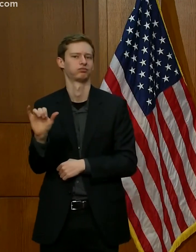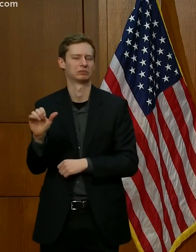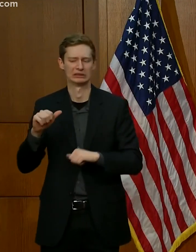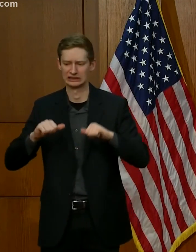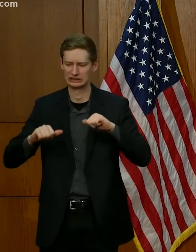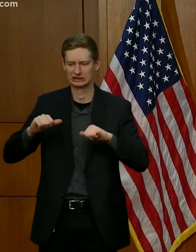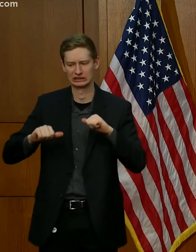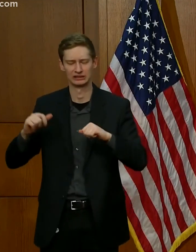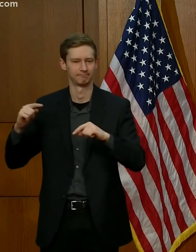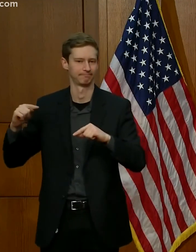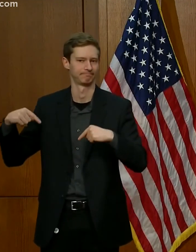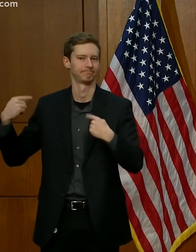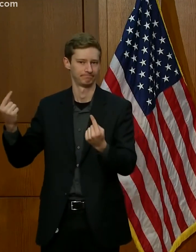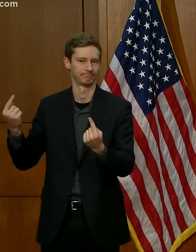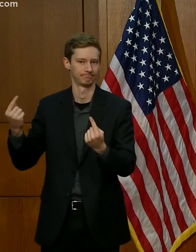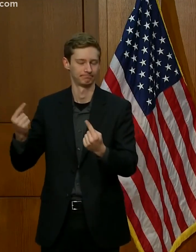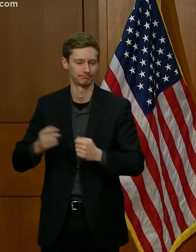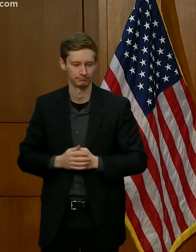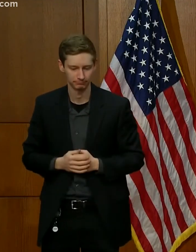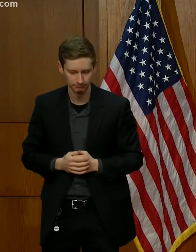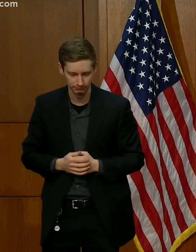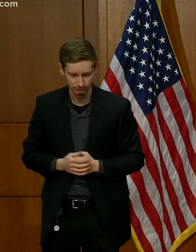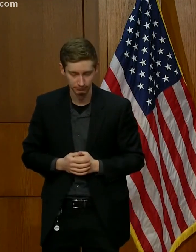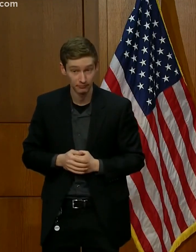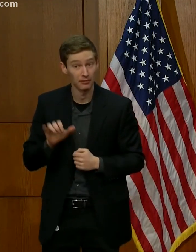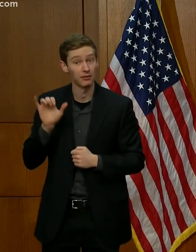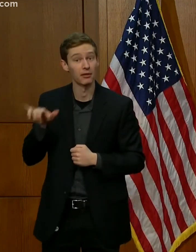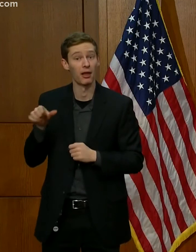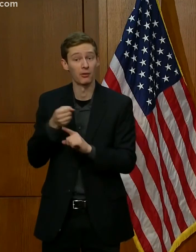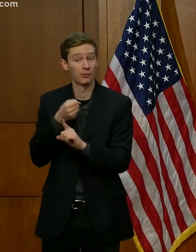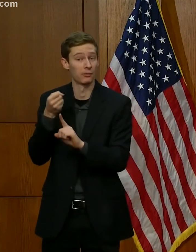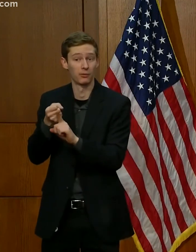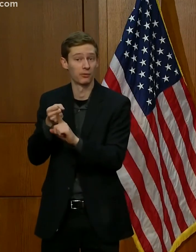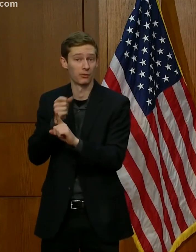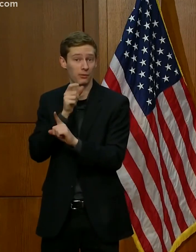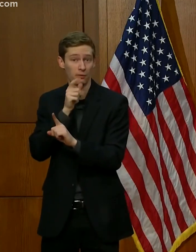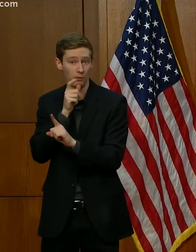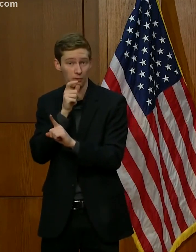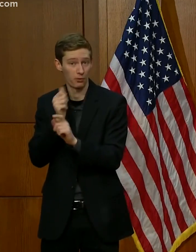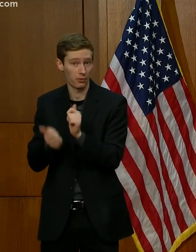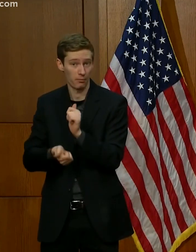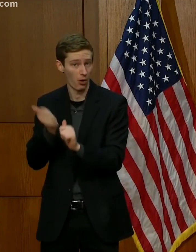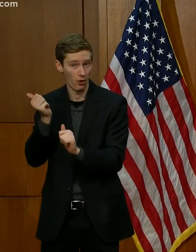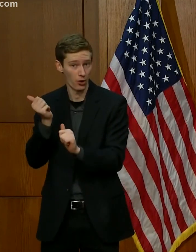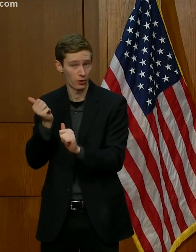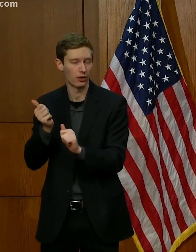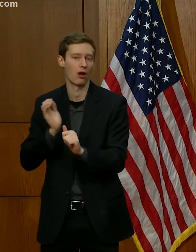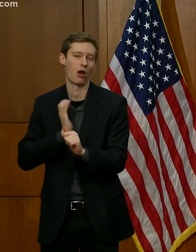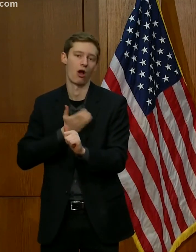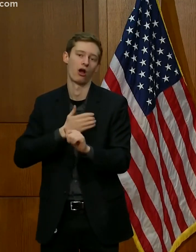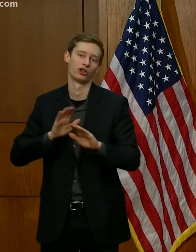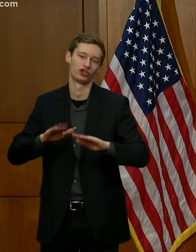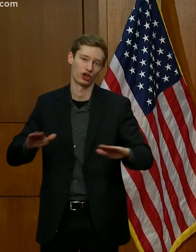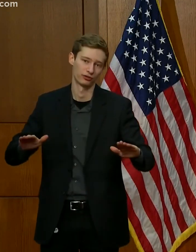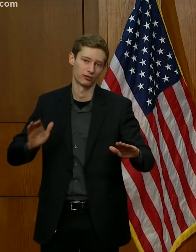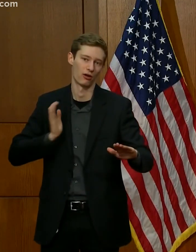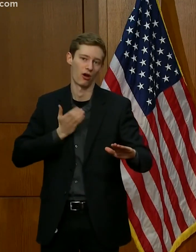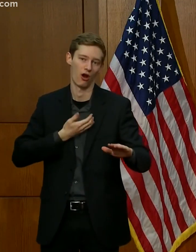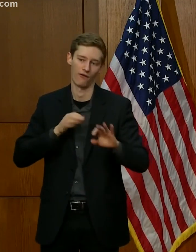this has taken a toll on our children and our families. So my